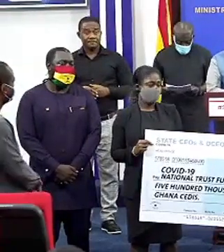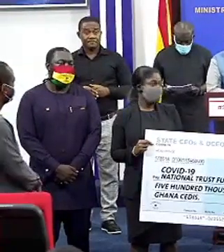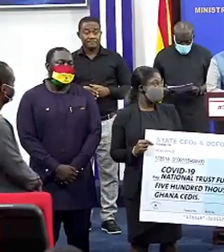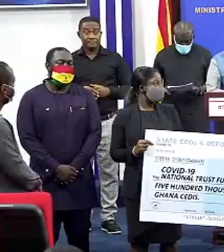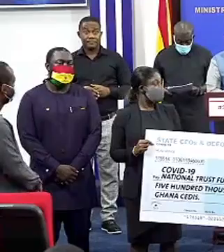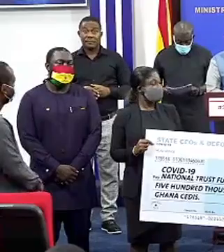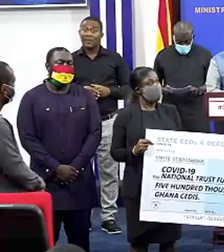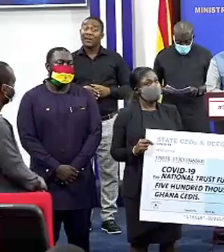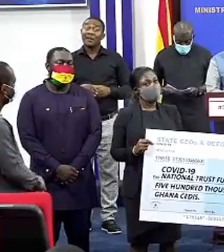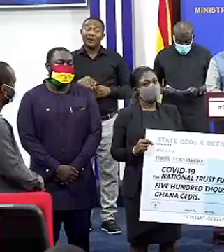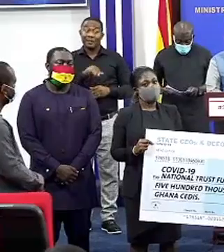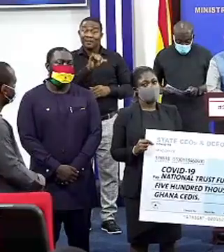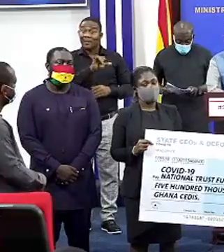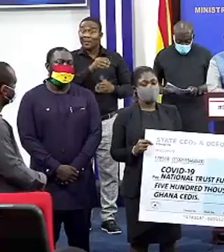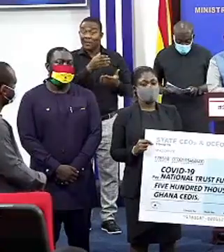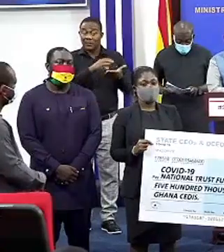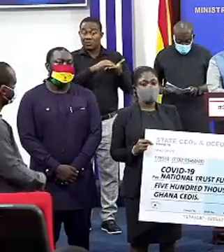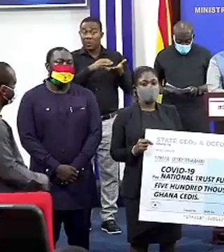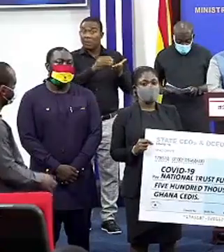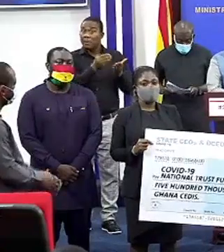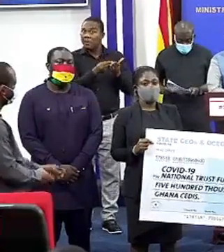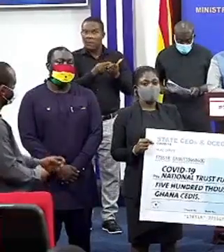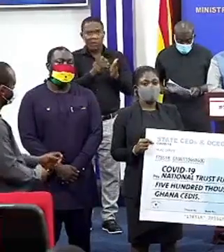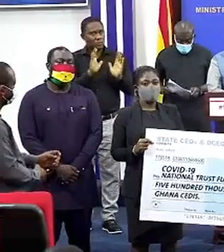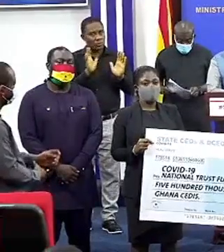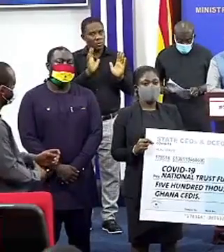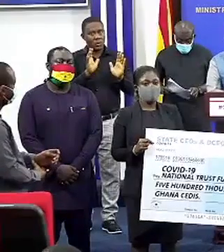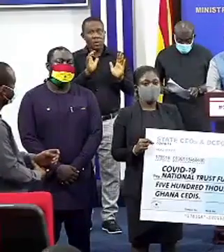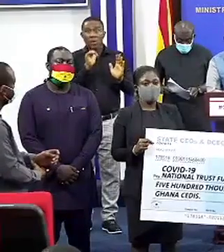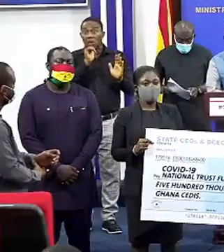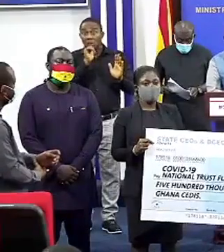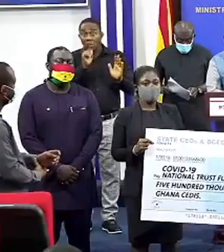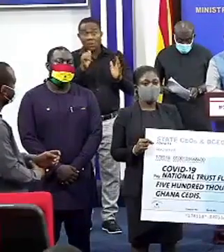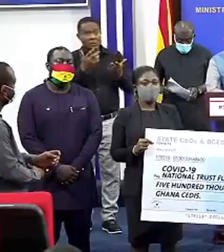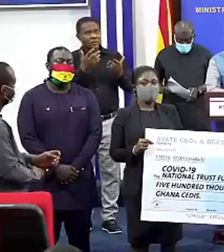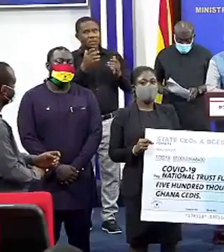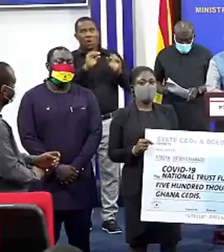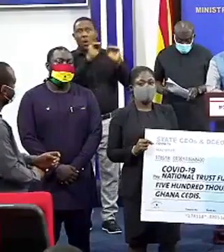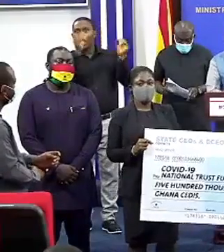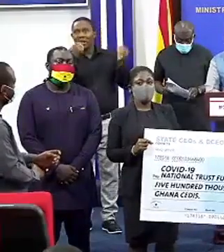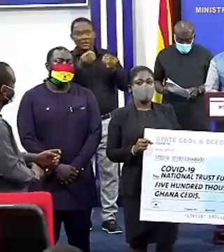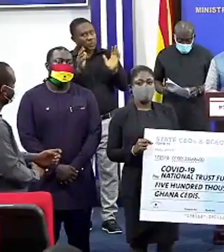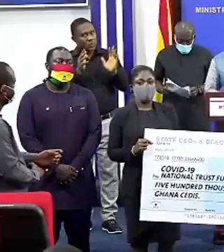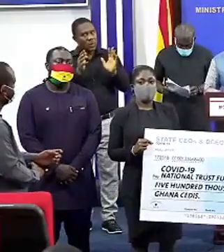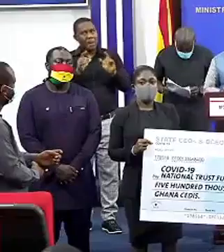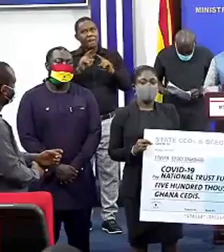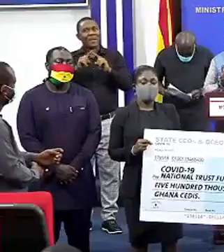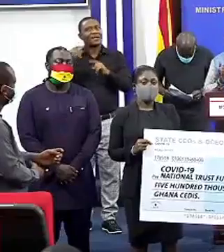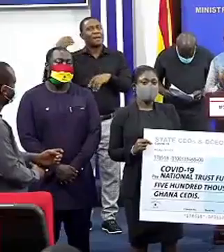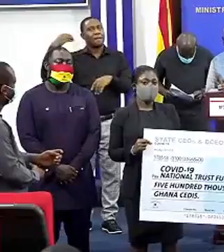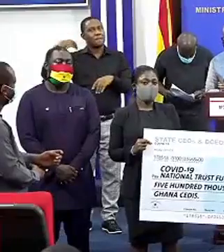coming from the institutions. These are the individual contributions of